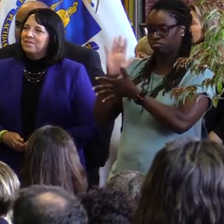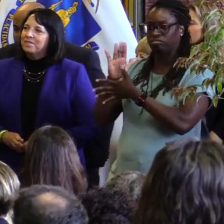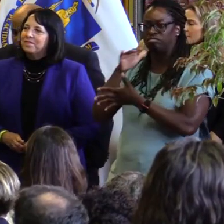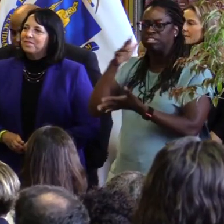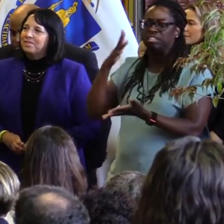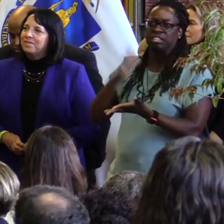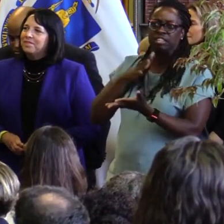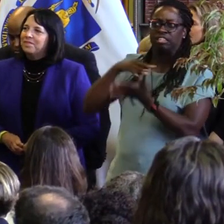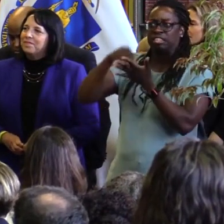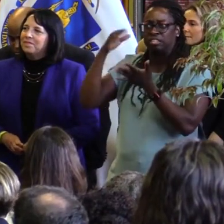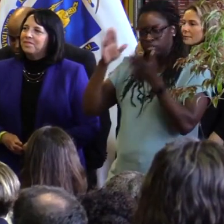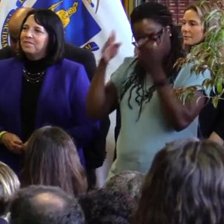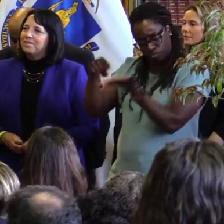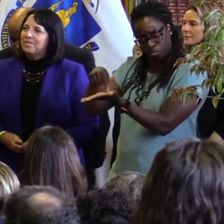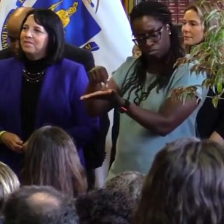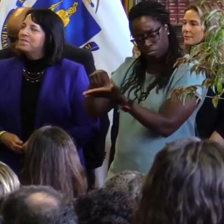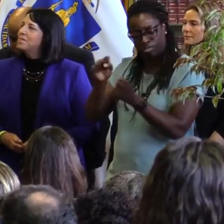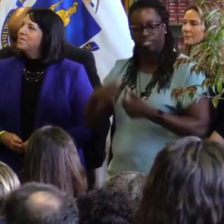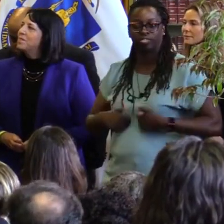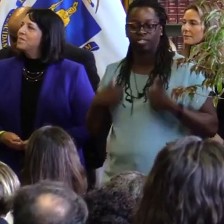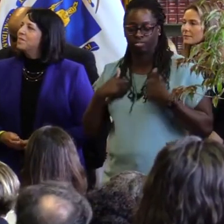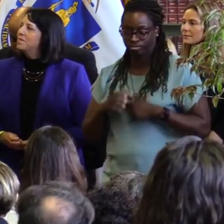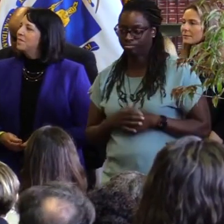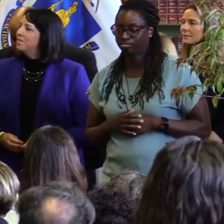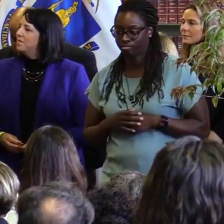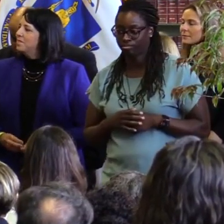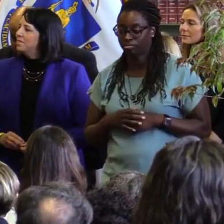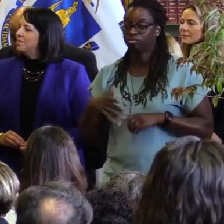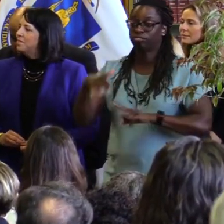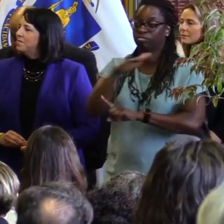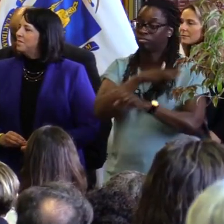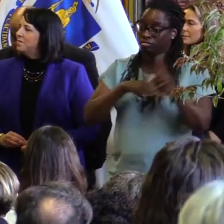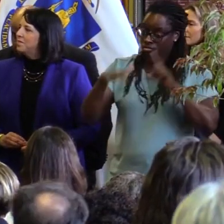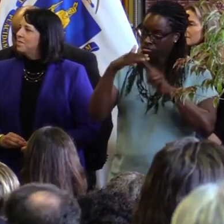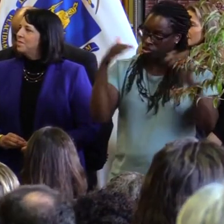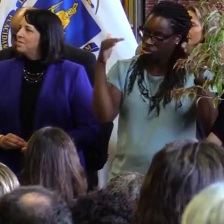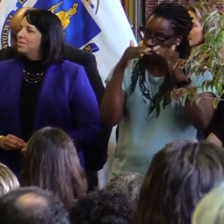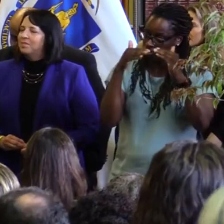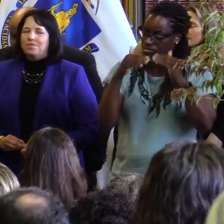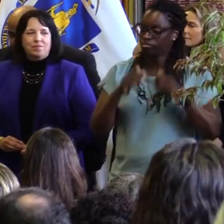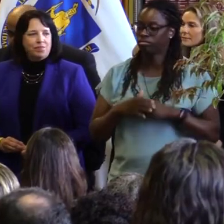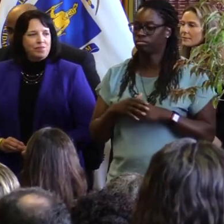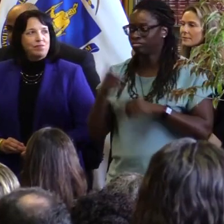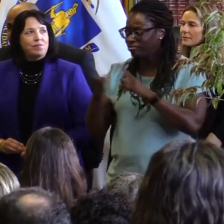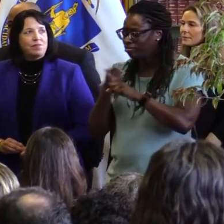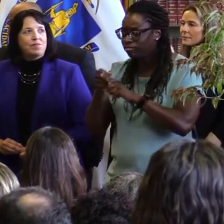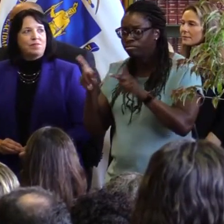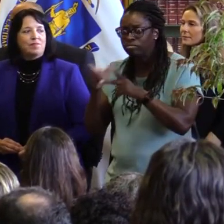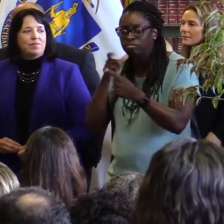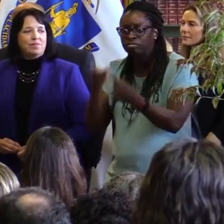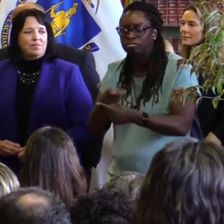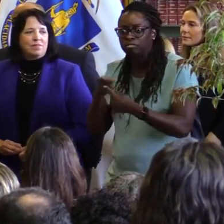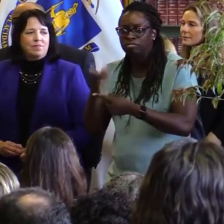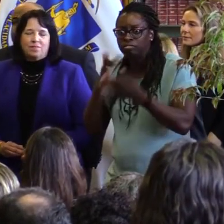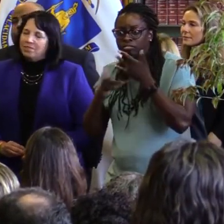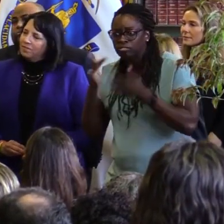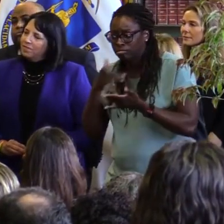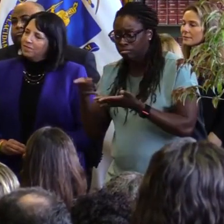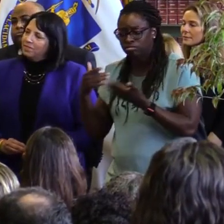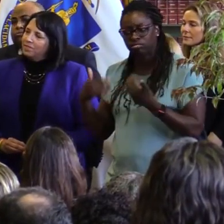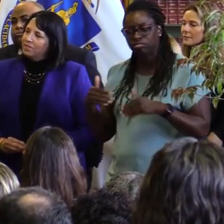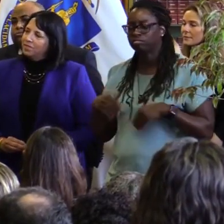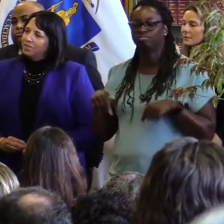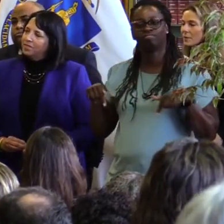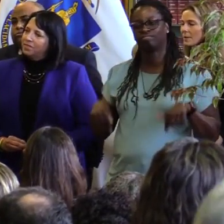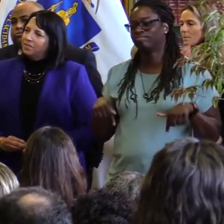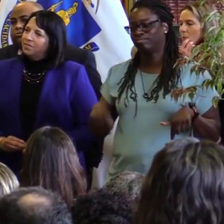folks hit hardest by the climate impacts and high energy costs. One study estimates that here in Massachusetts, our